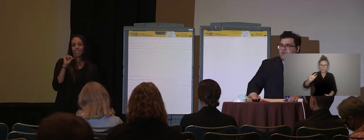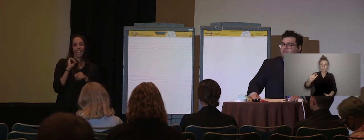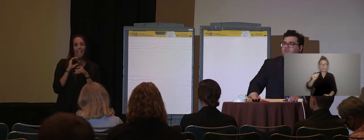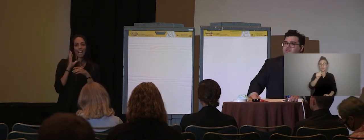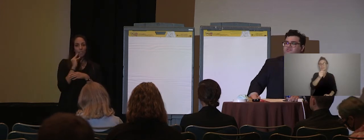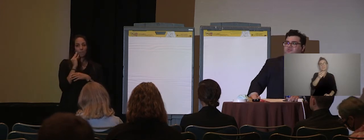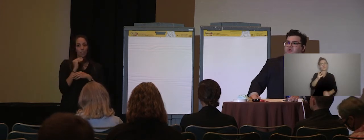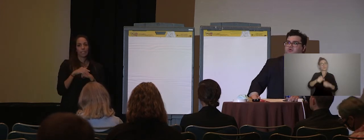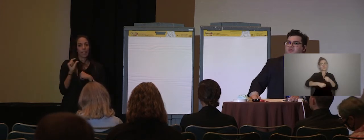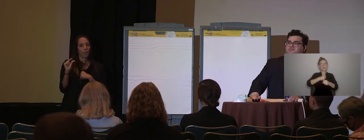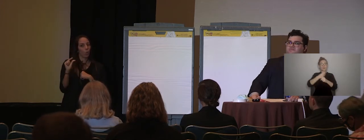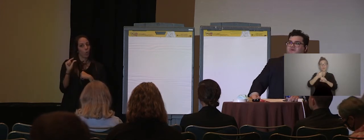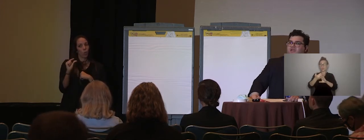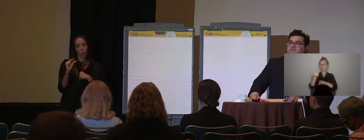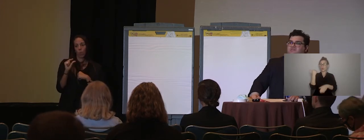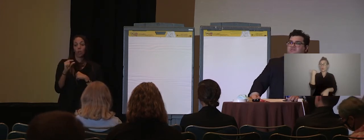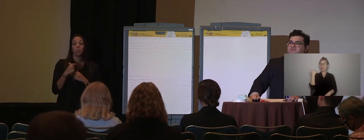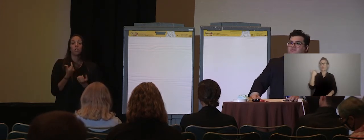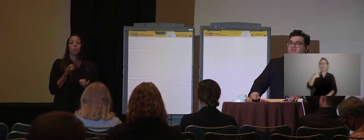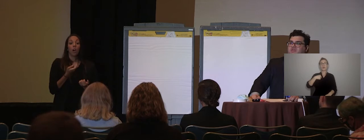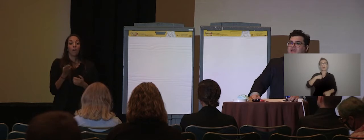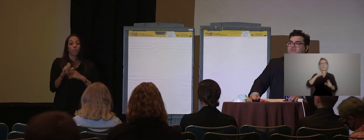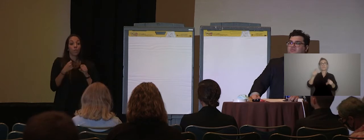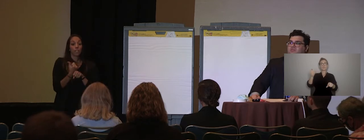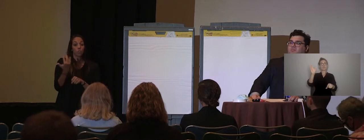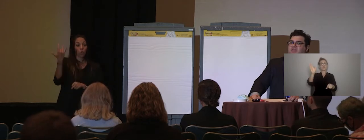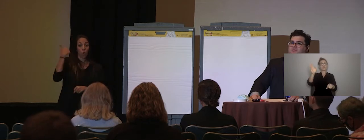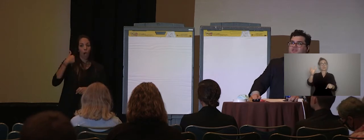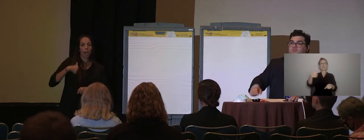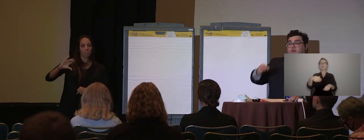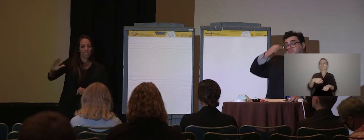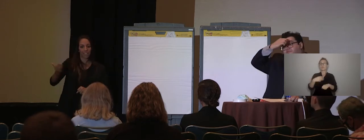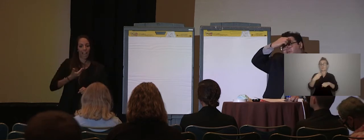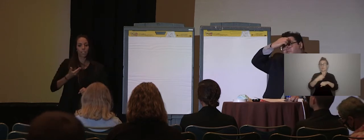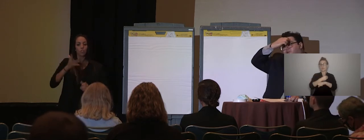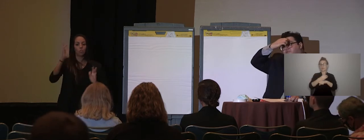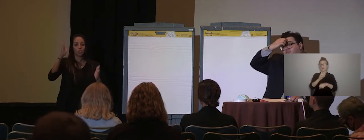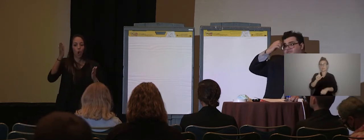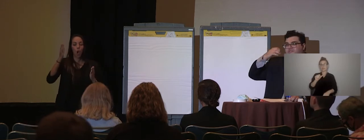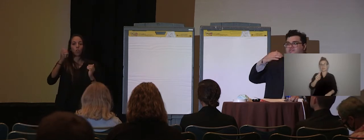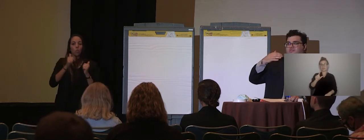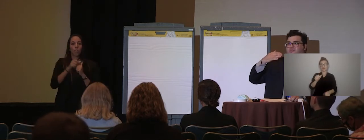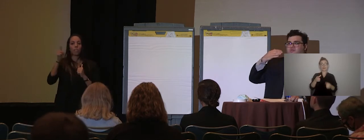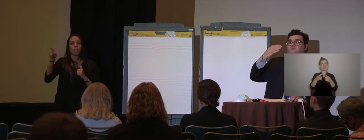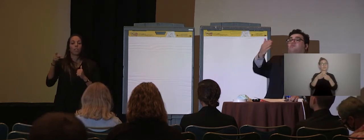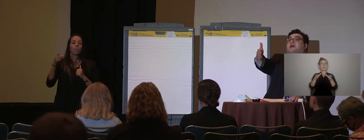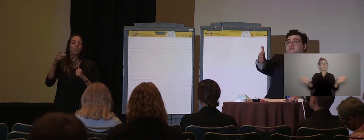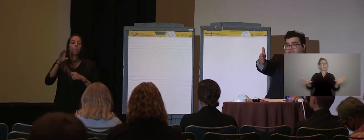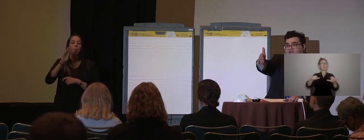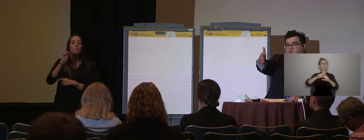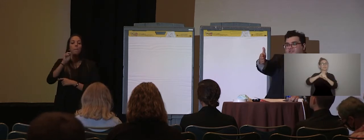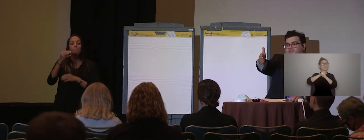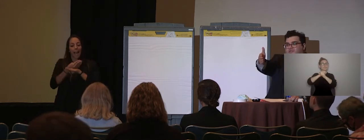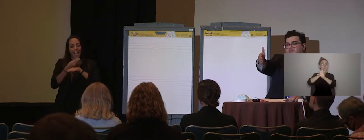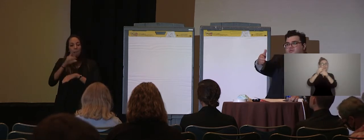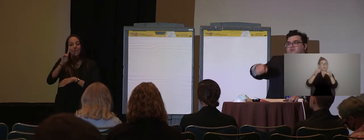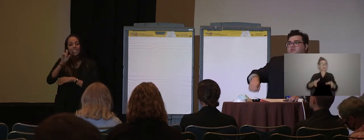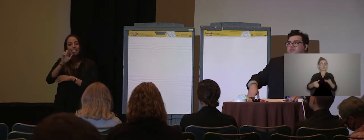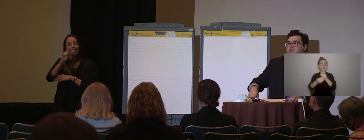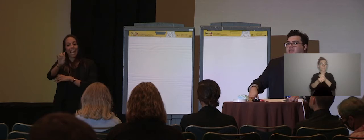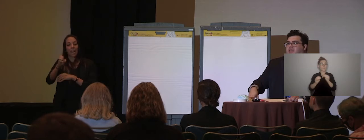Actually, a couple of years ago, I was invited to speak at the Miami-Dade Public Defender's Office for that exact